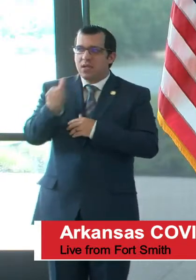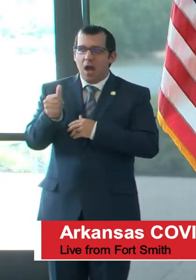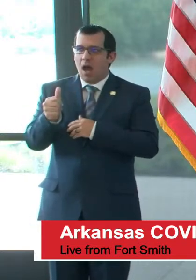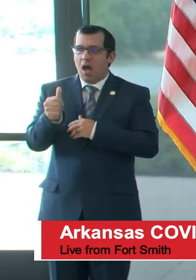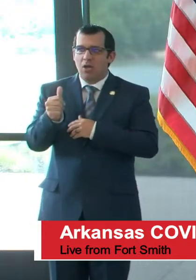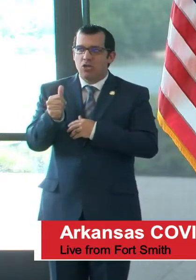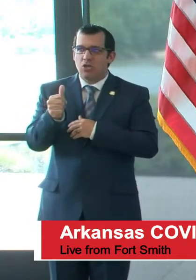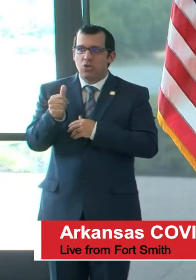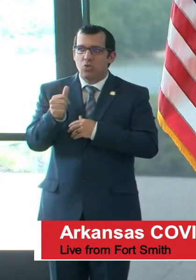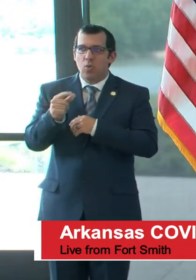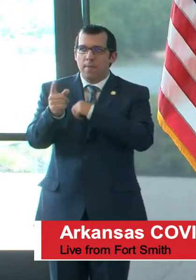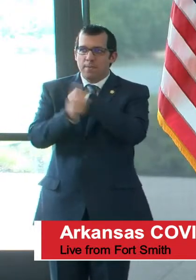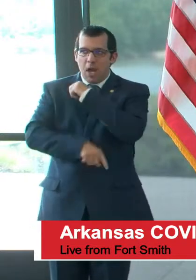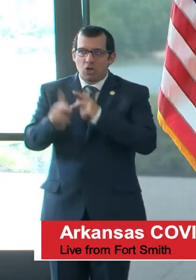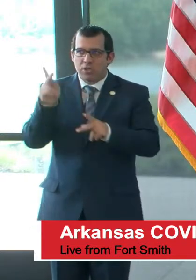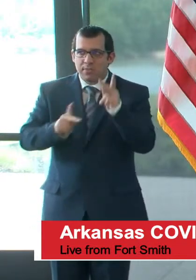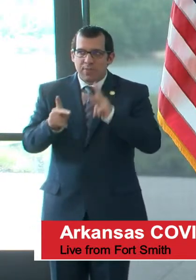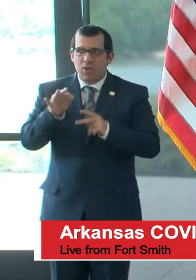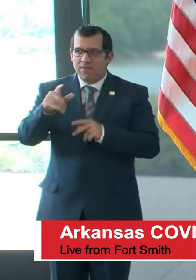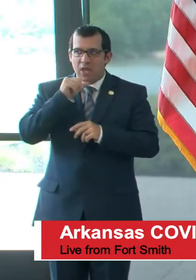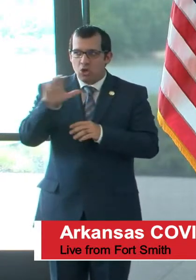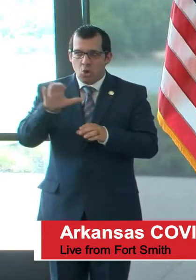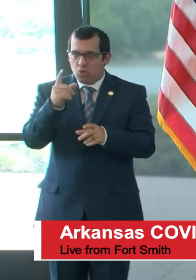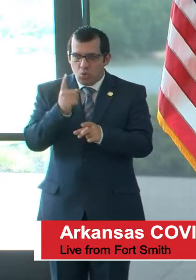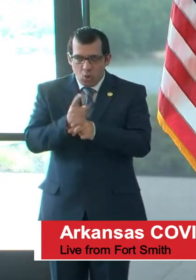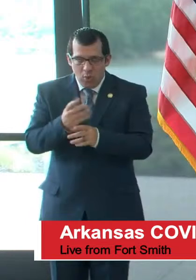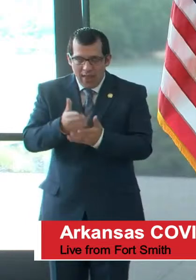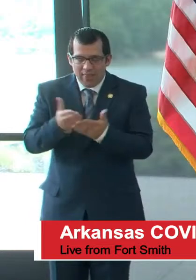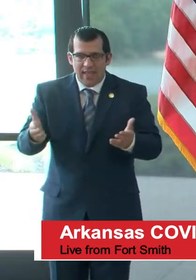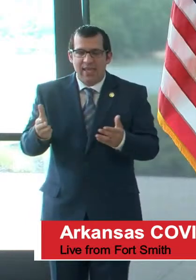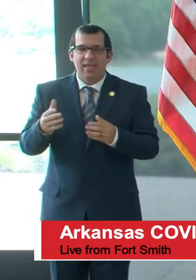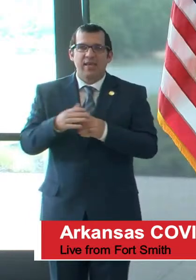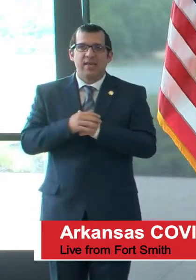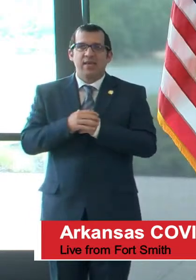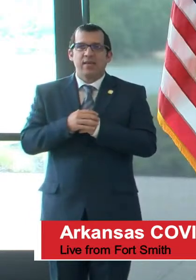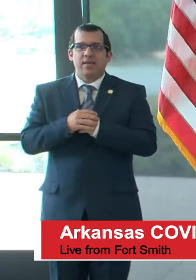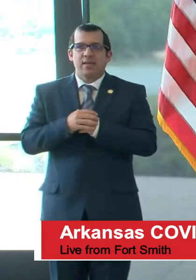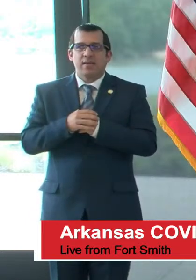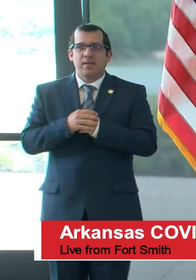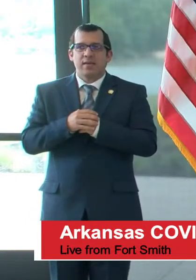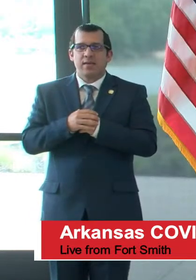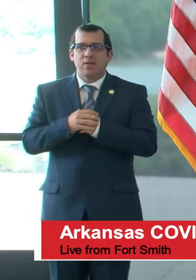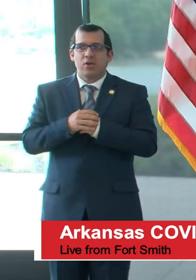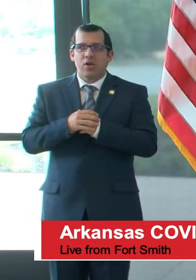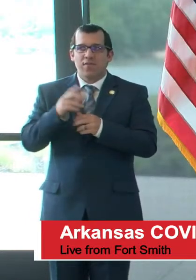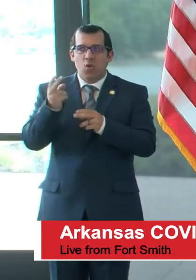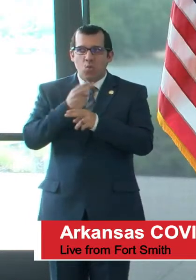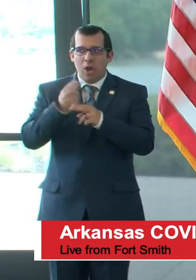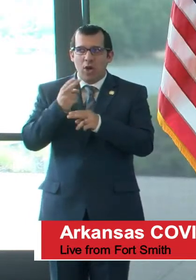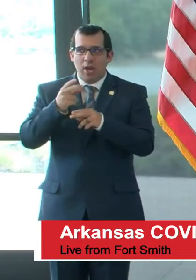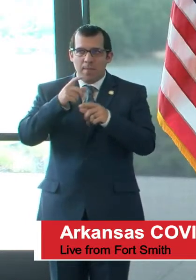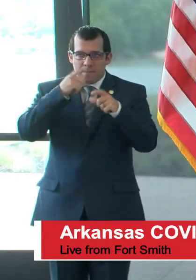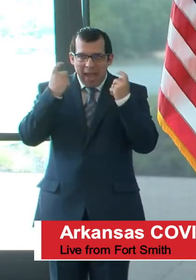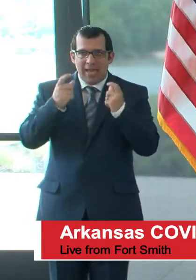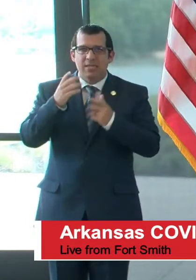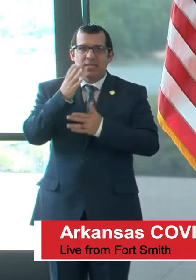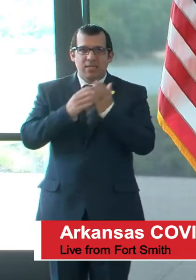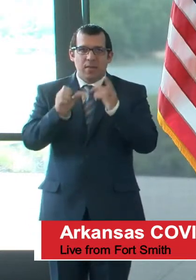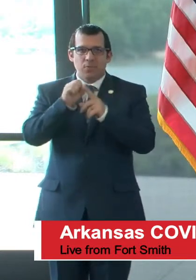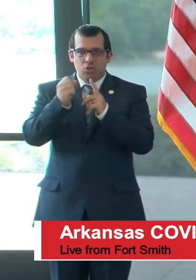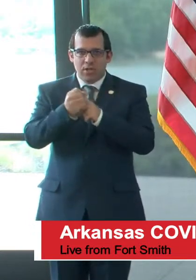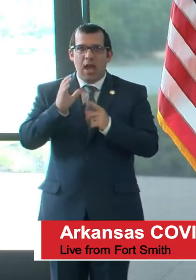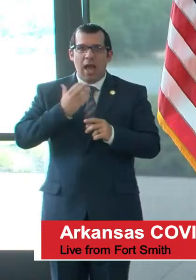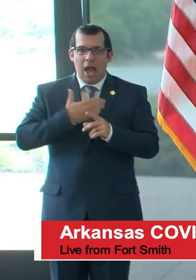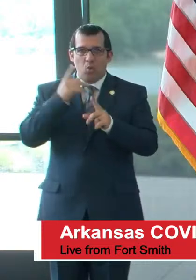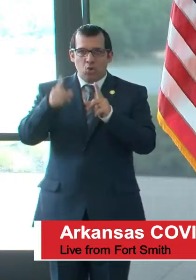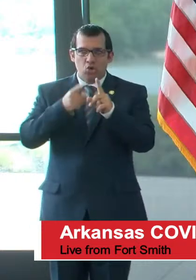to punish people if they don't do the right thing in terms of wearing a mask under certain